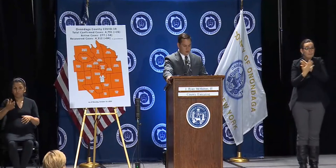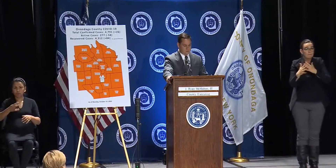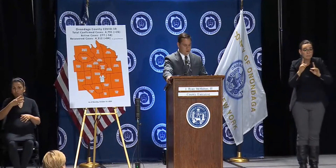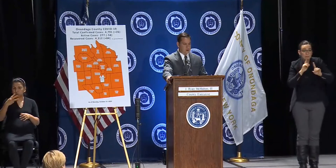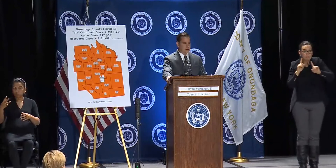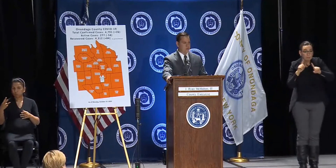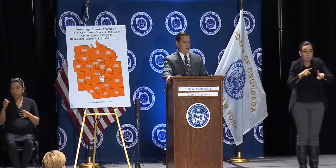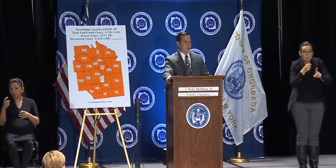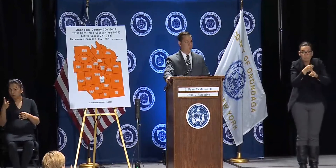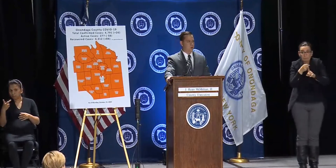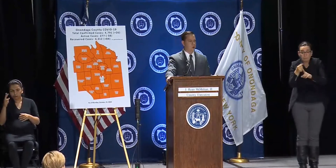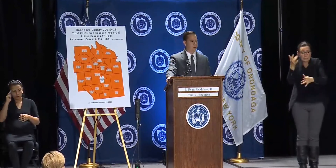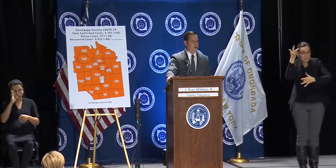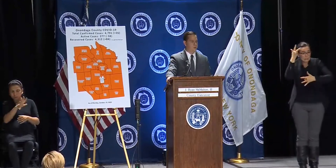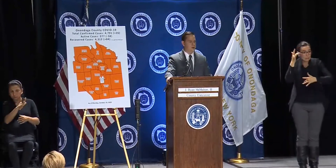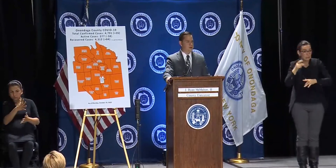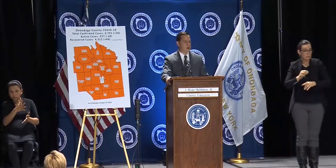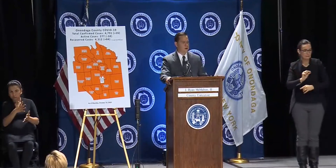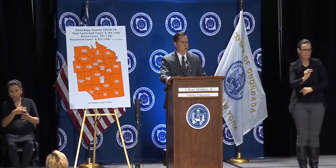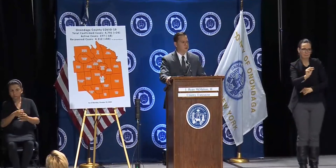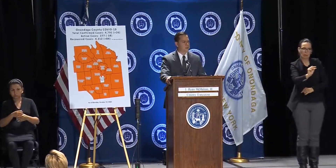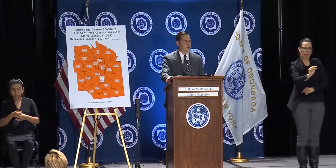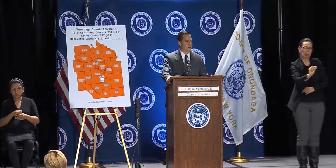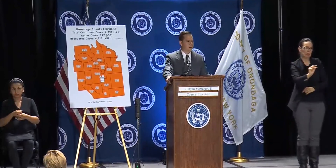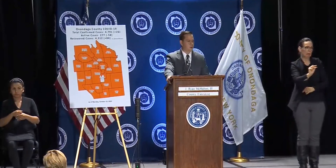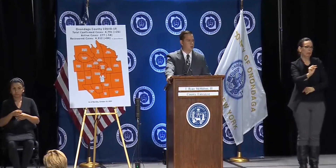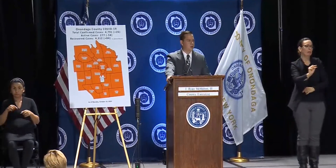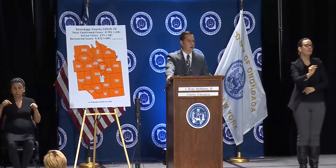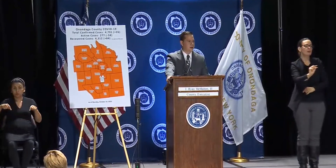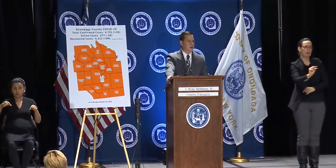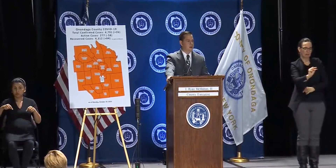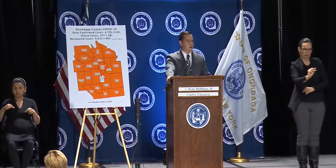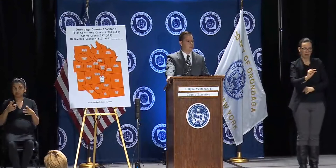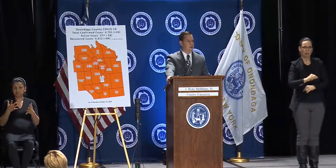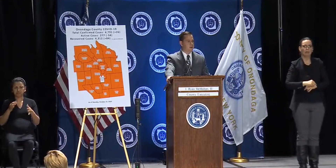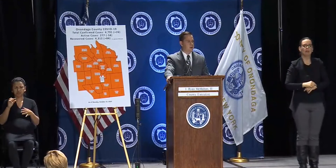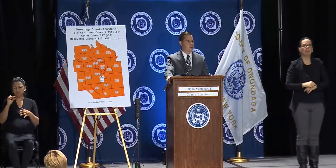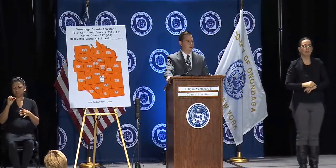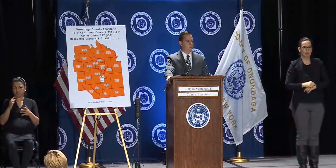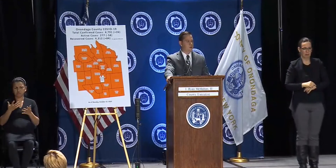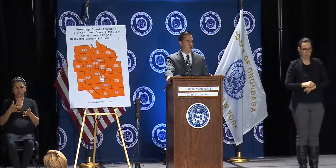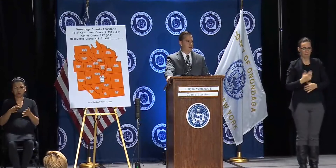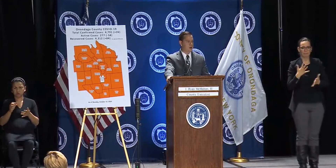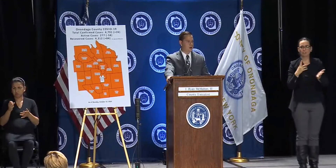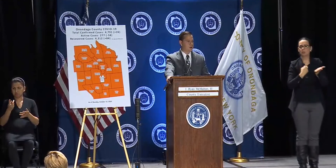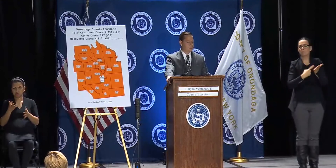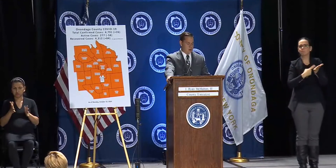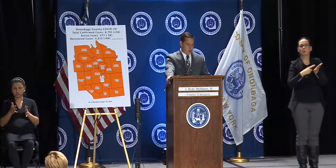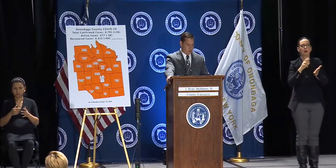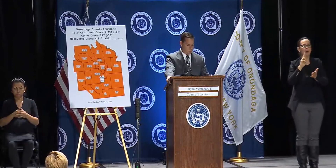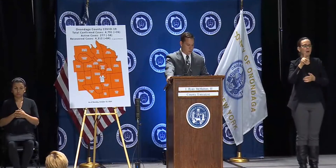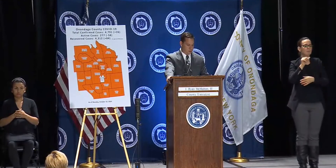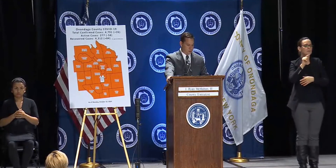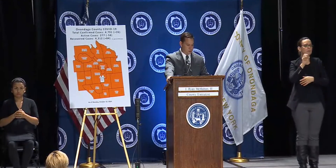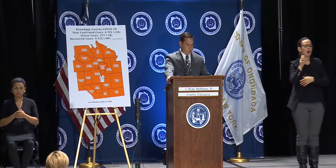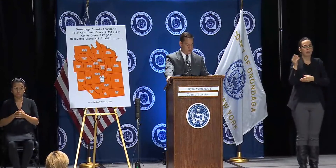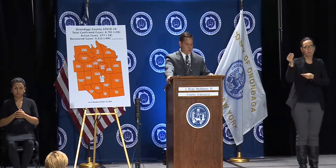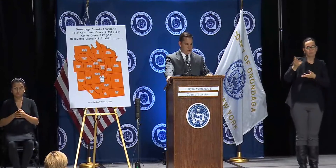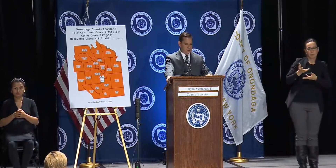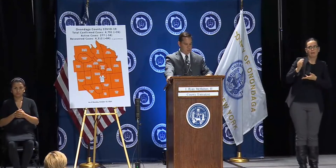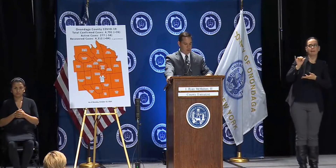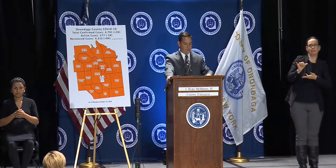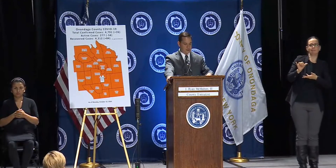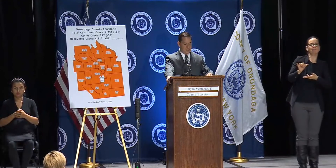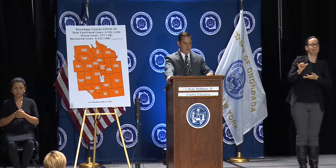There was very little flu, according to when I was talking to Upstate the other day. We're looking at getting the numbers there. You know,